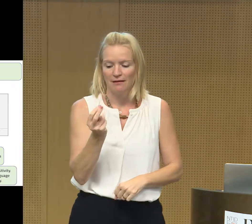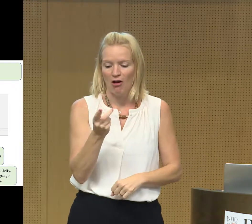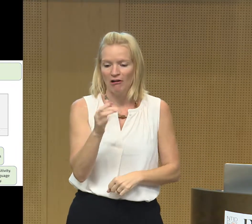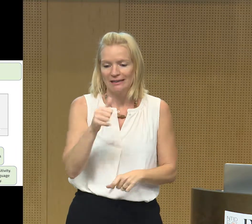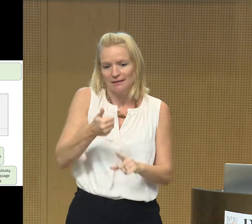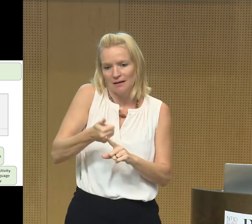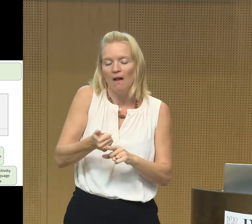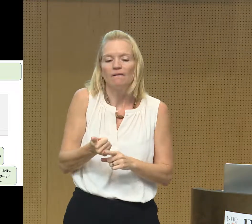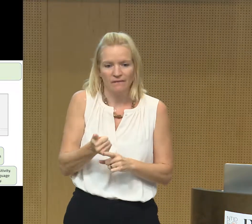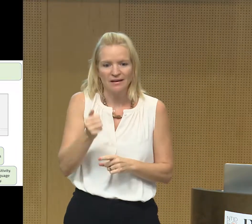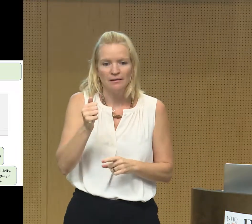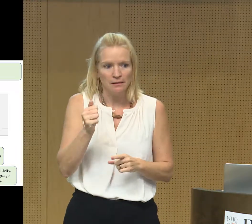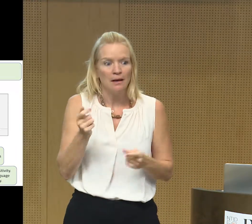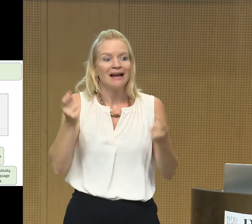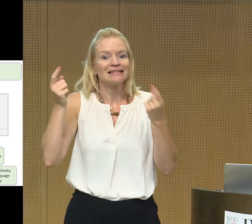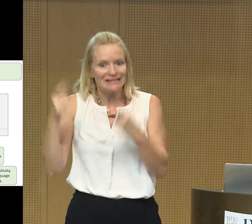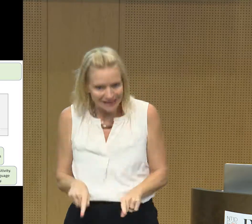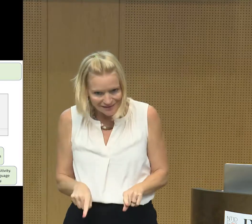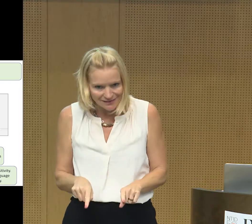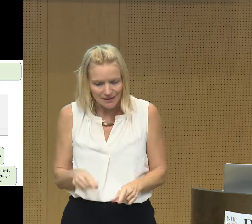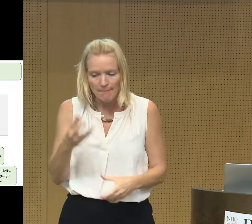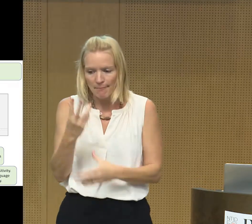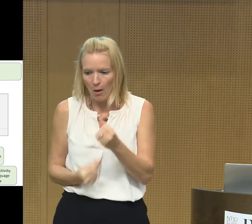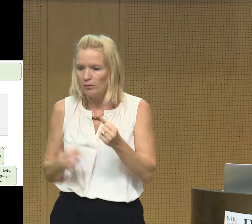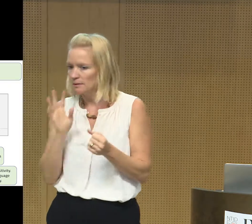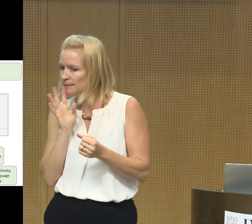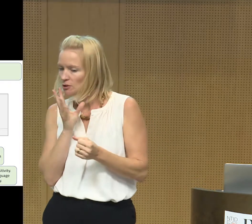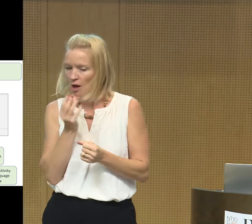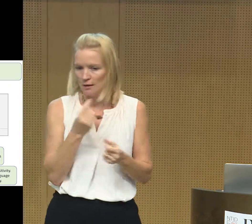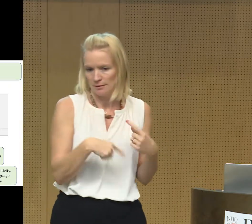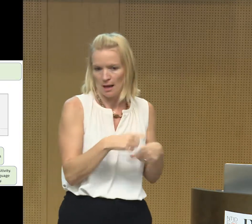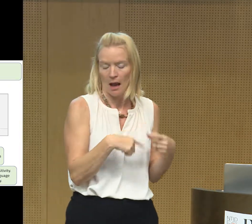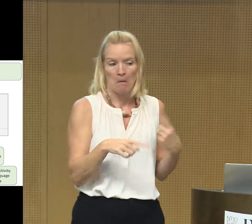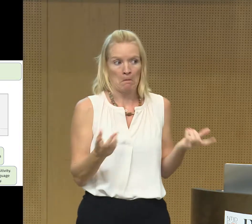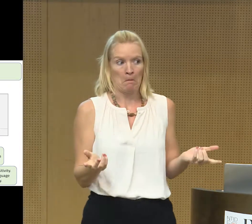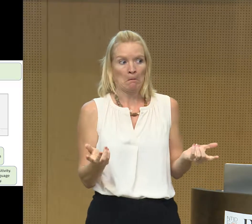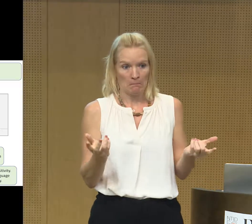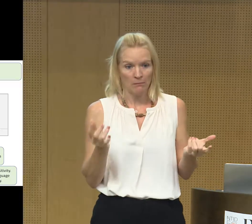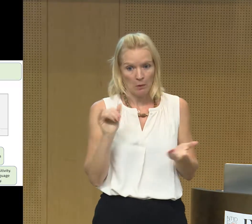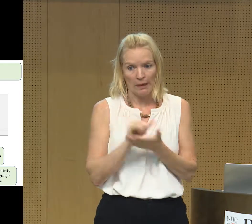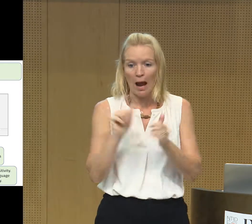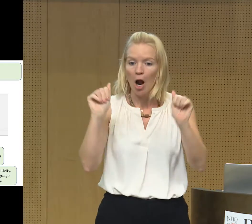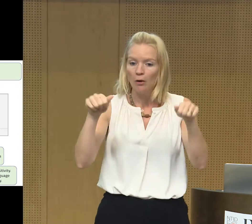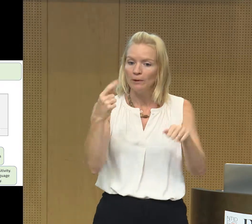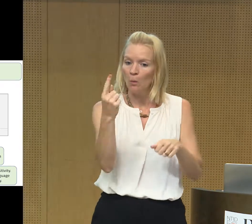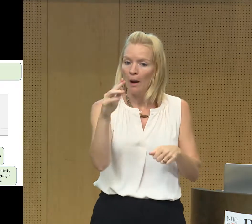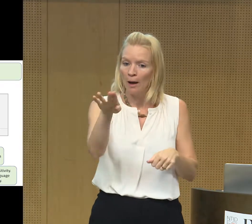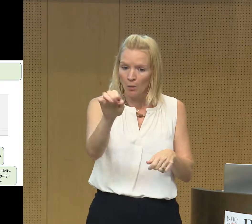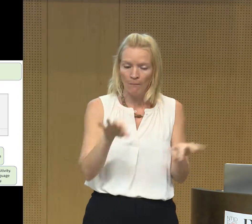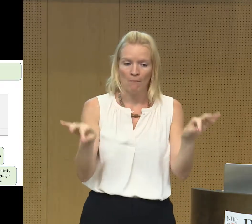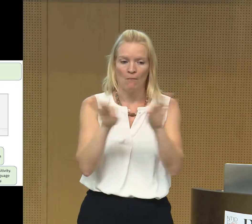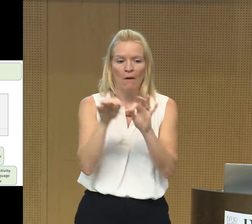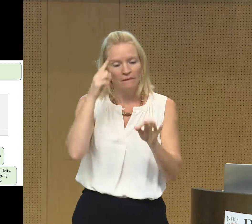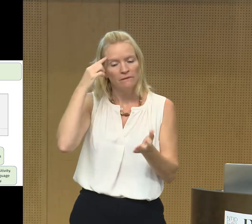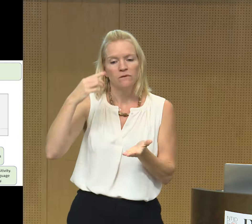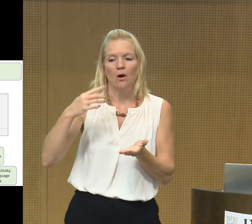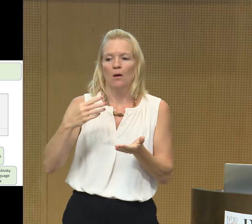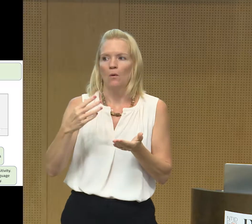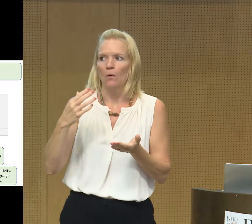Sonority is also important here because if it's missing, if one cue is missing, it